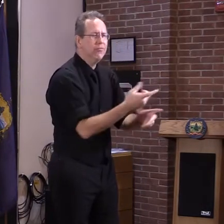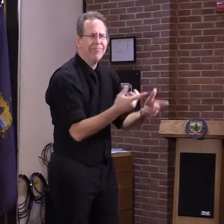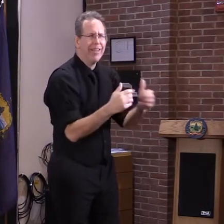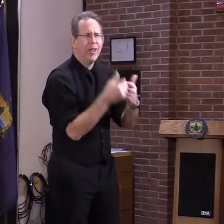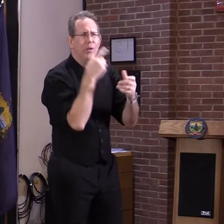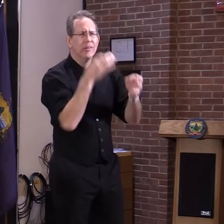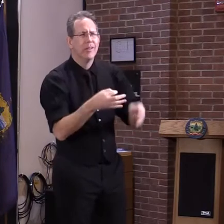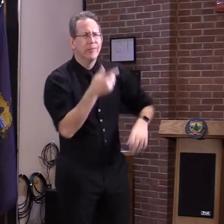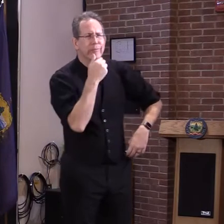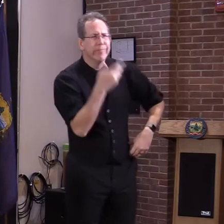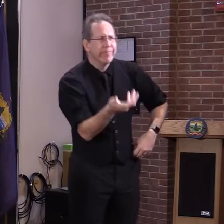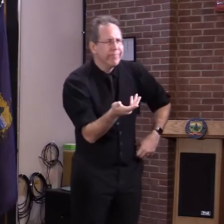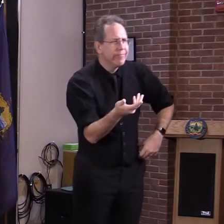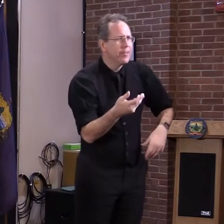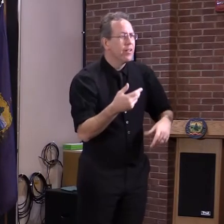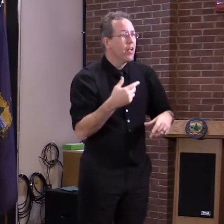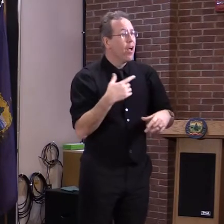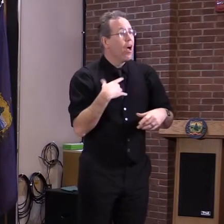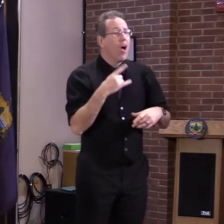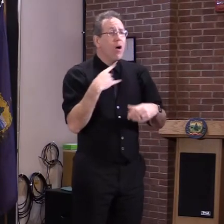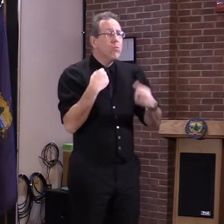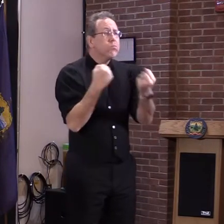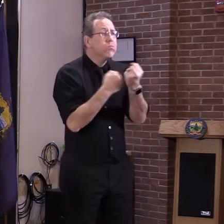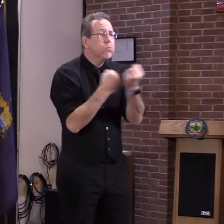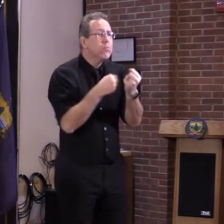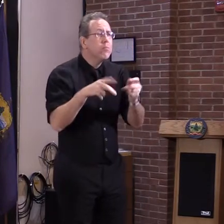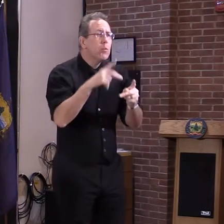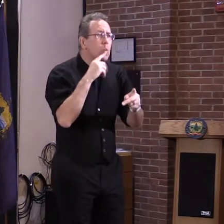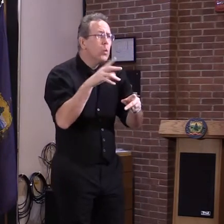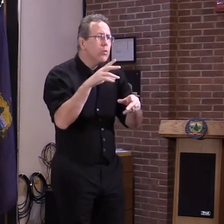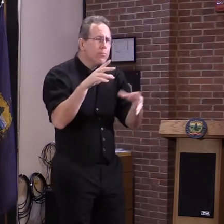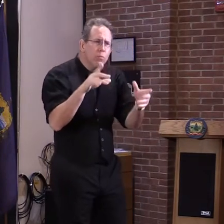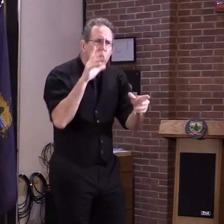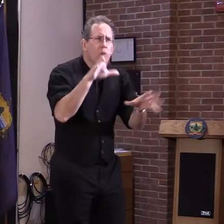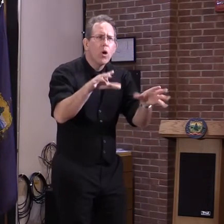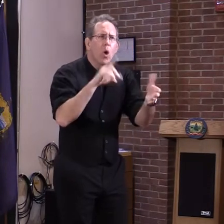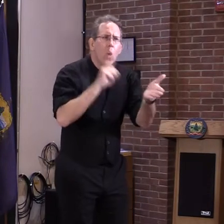Vermonters should do their homework and look at references.